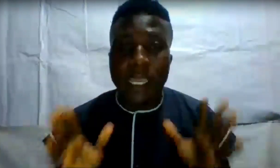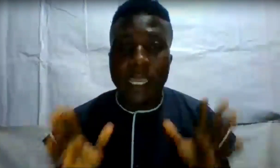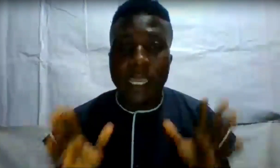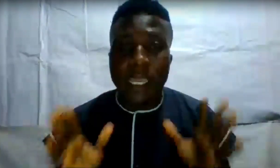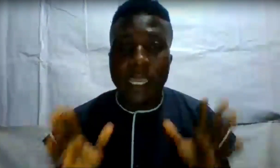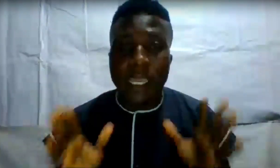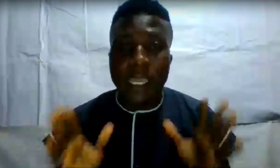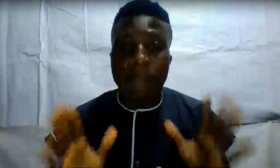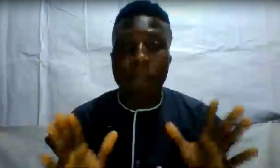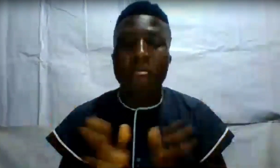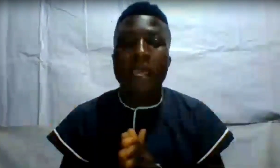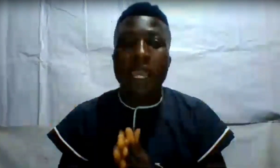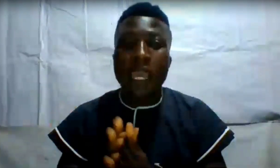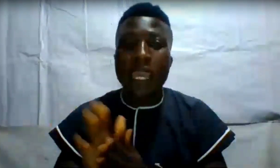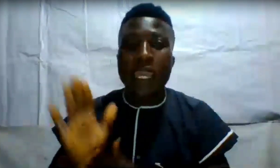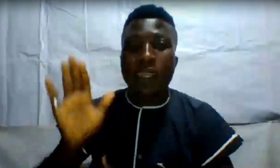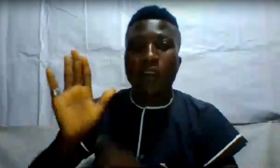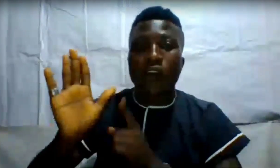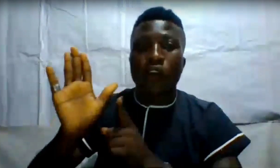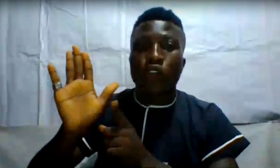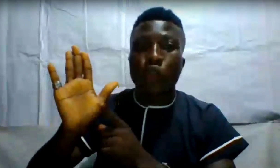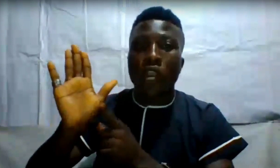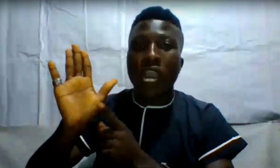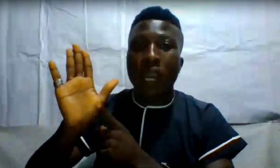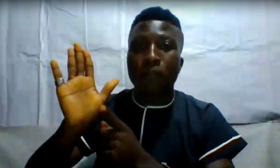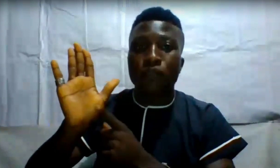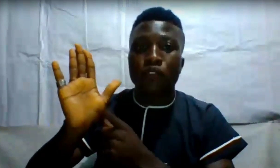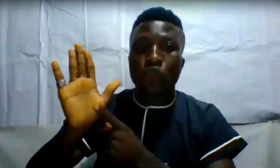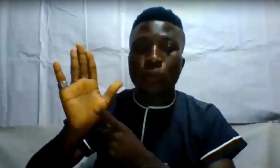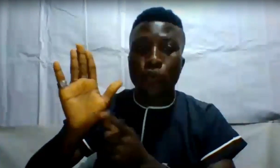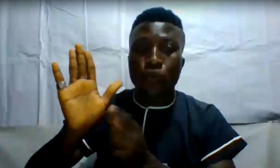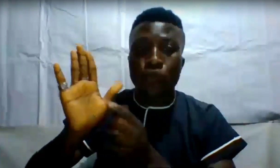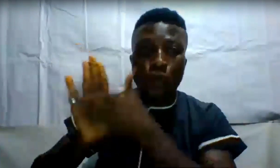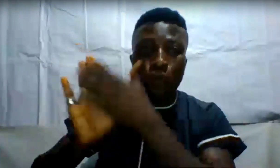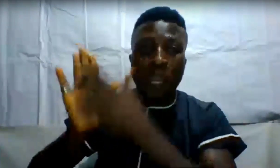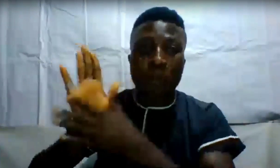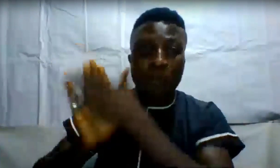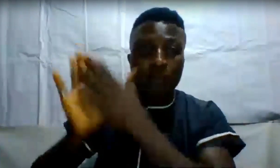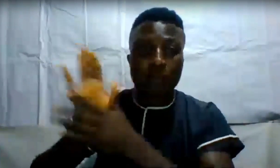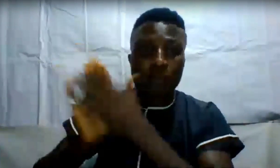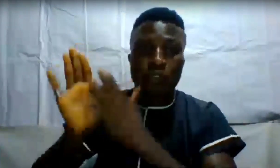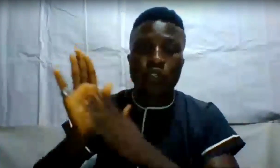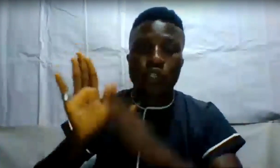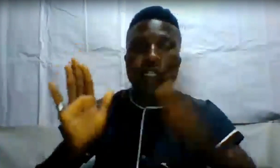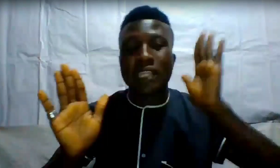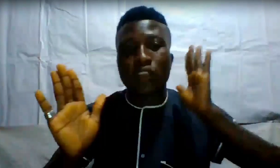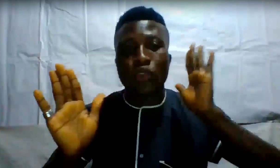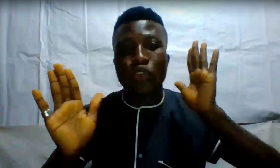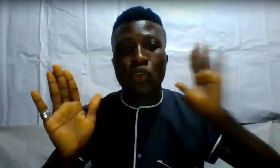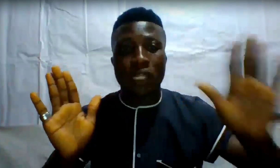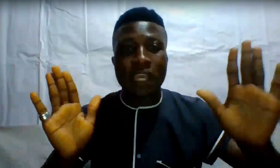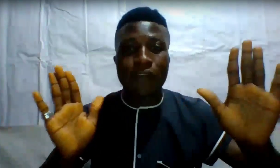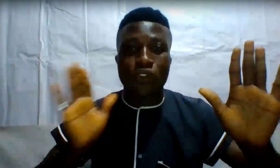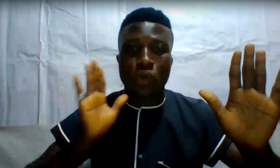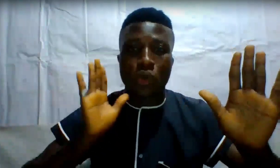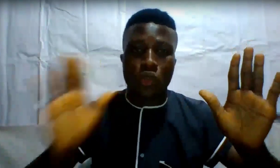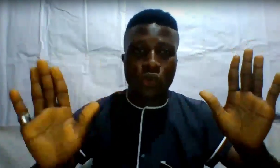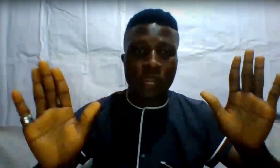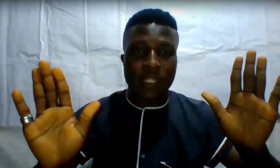A. A, your arms open, your palm. You can decide to use your left or your right, whichever one you